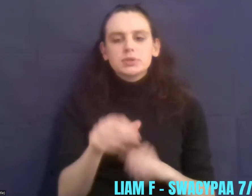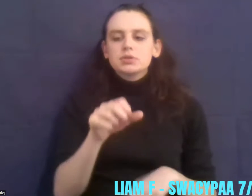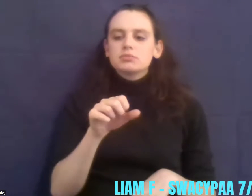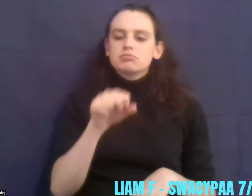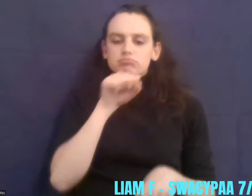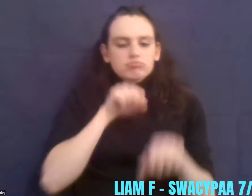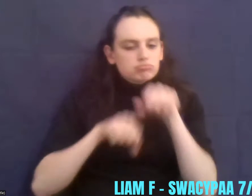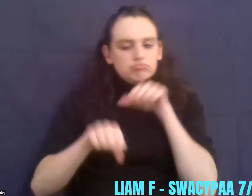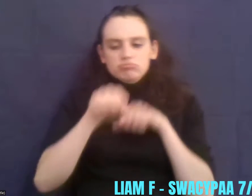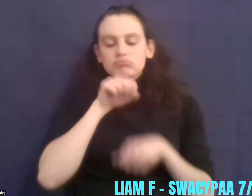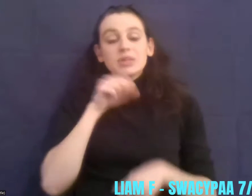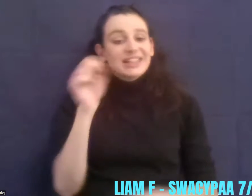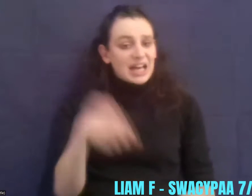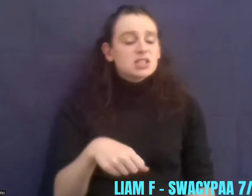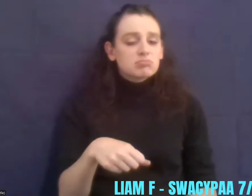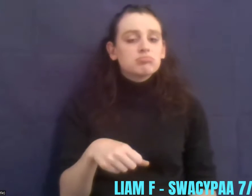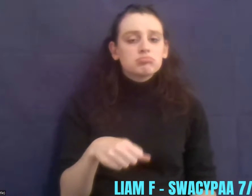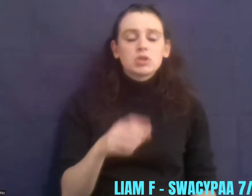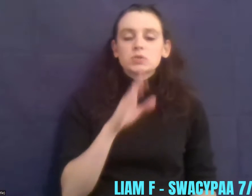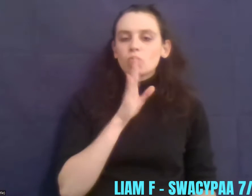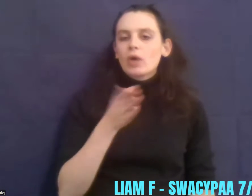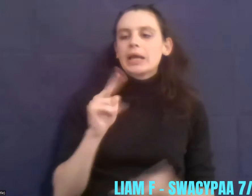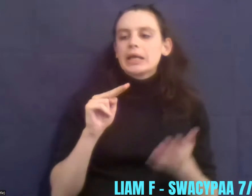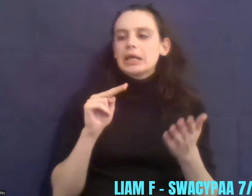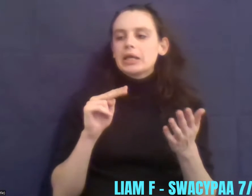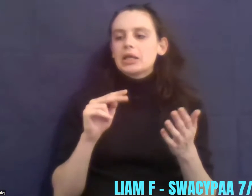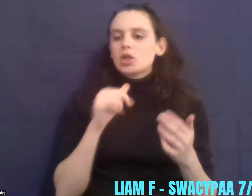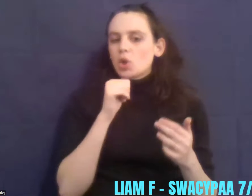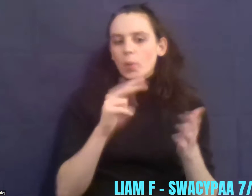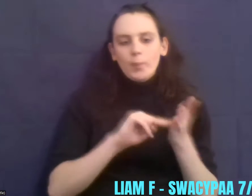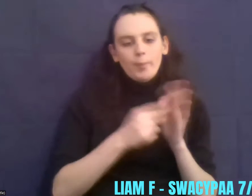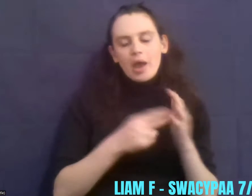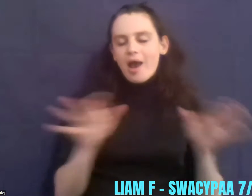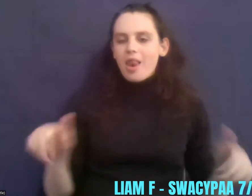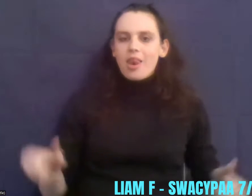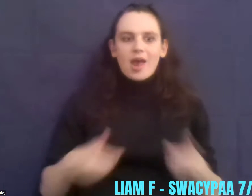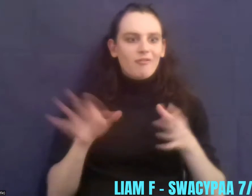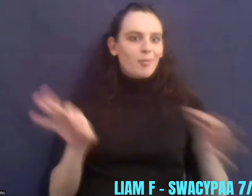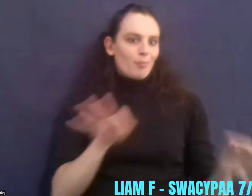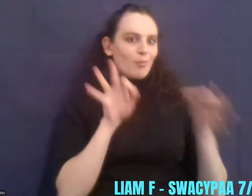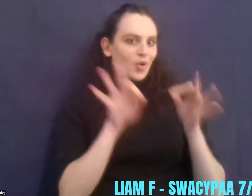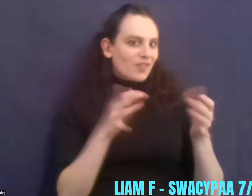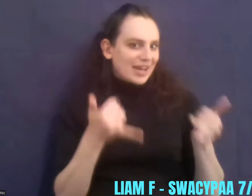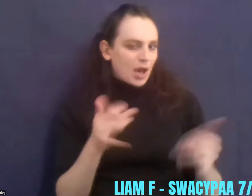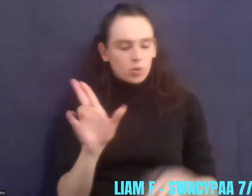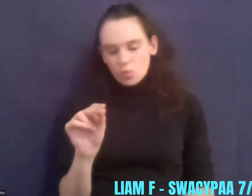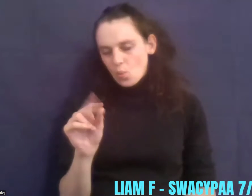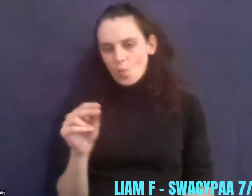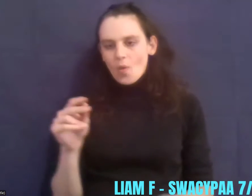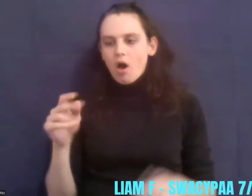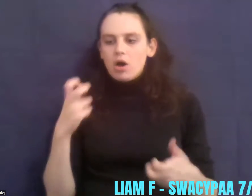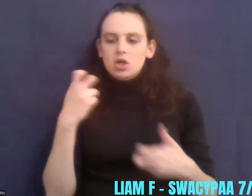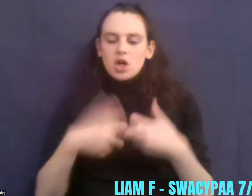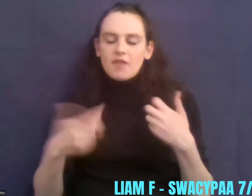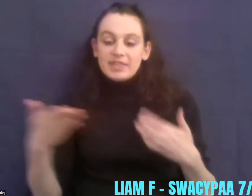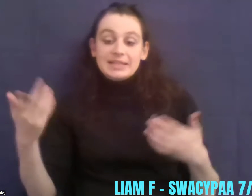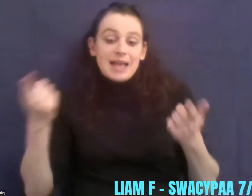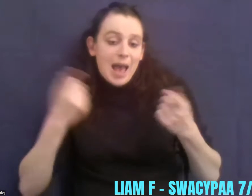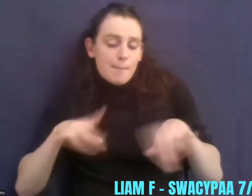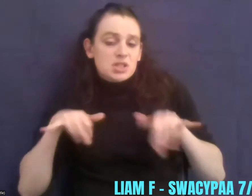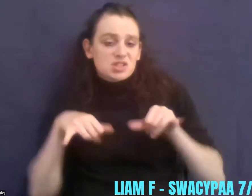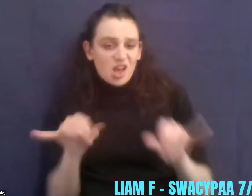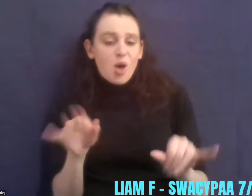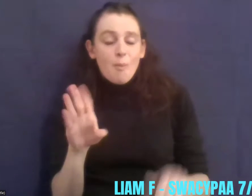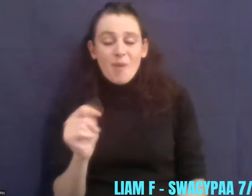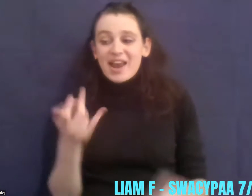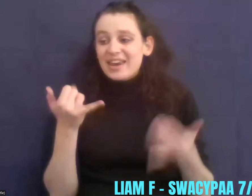gets better. Life still happens. Hard things still happen. Um, I just have better tools to deal with life today.